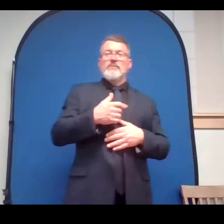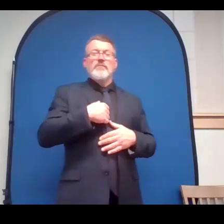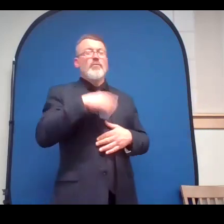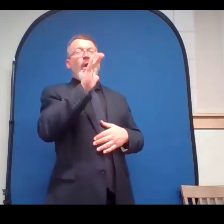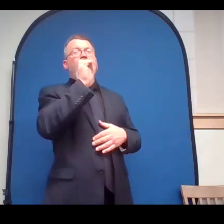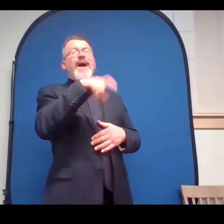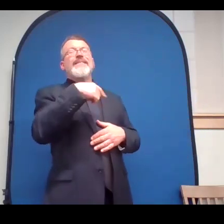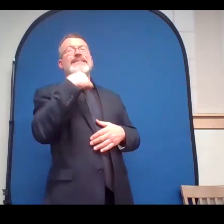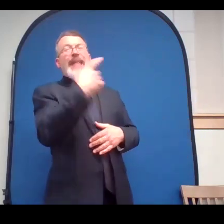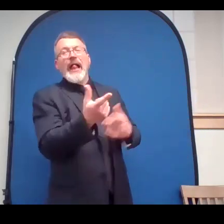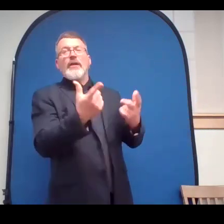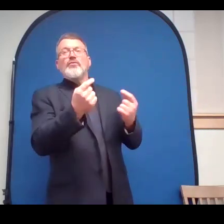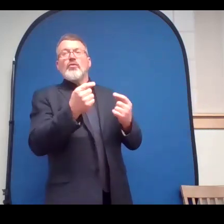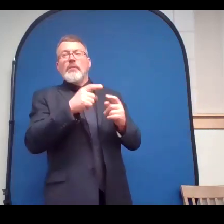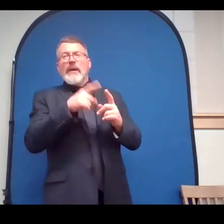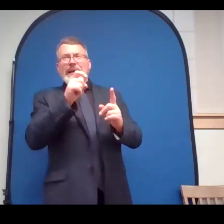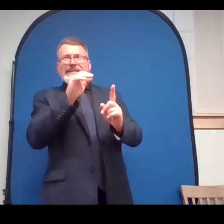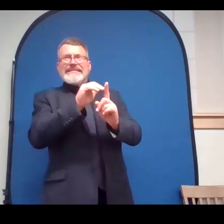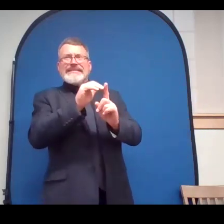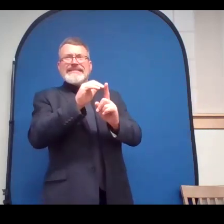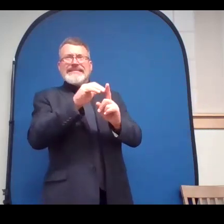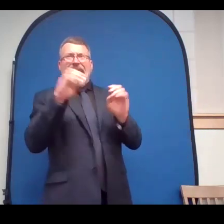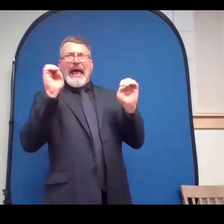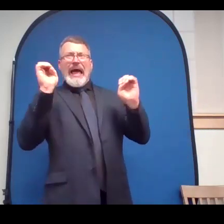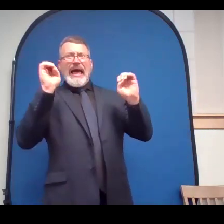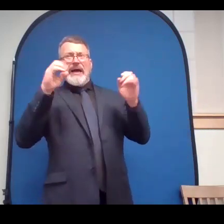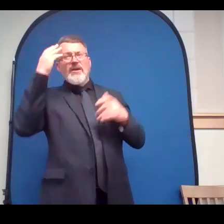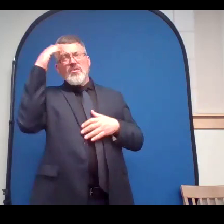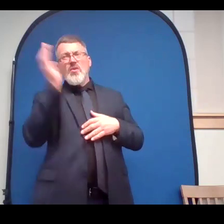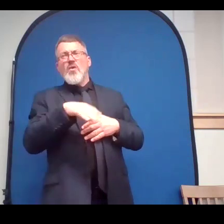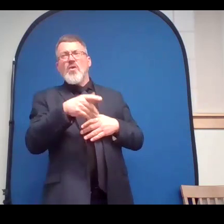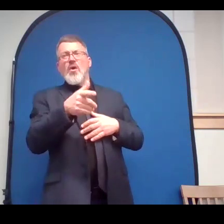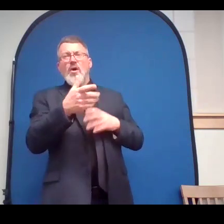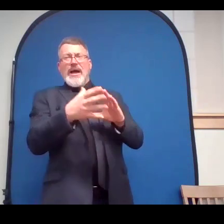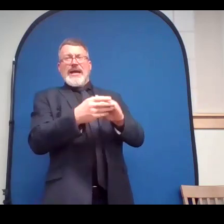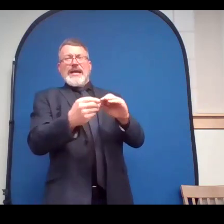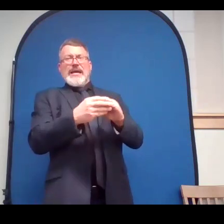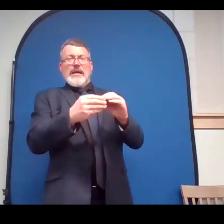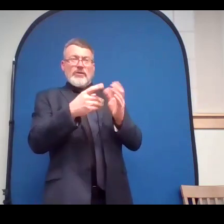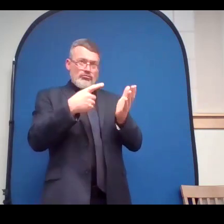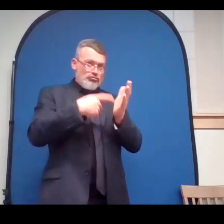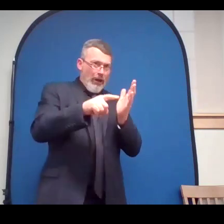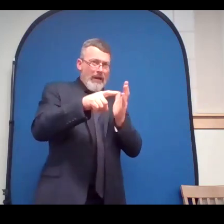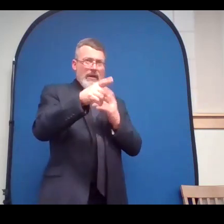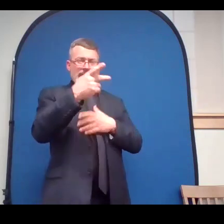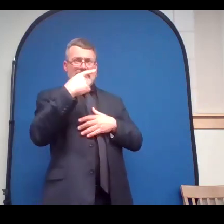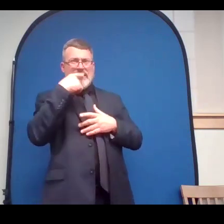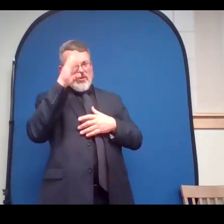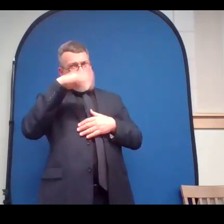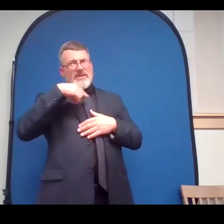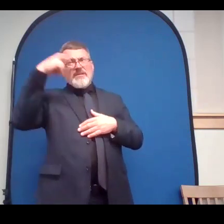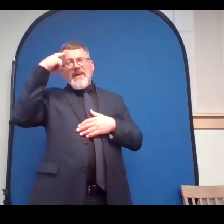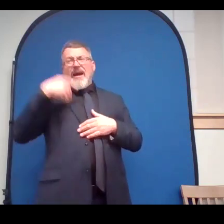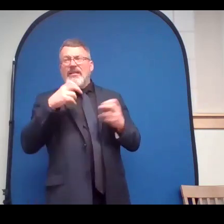their continuing job was? I did not. Detective Bagley actually did the check ball being request, so